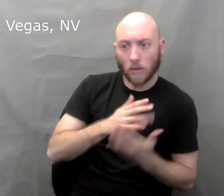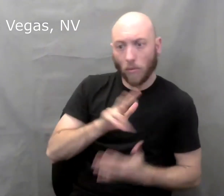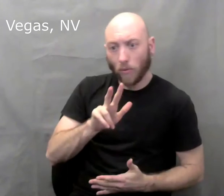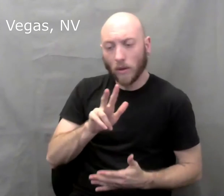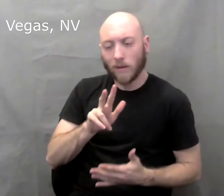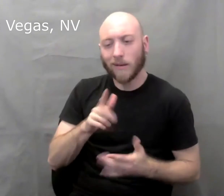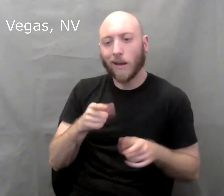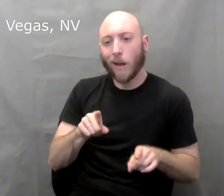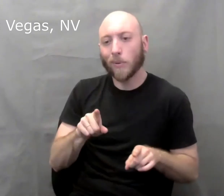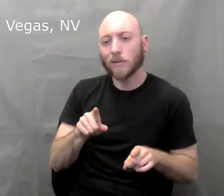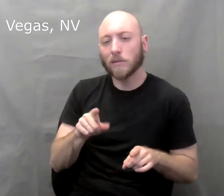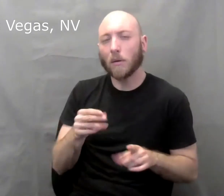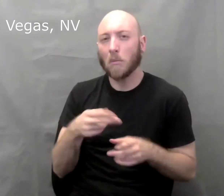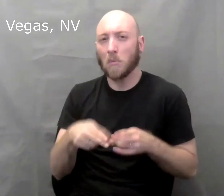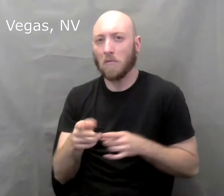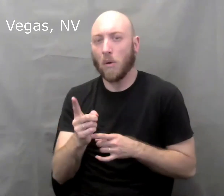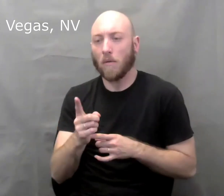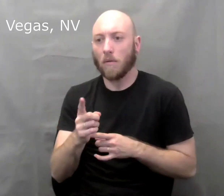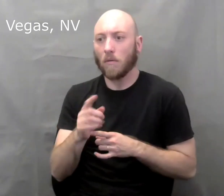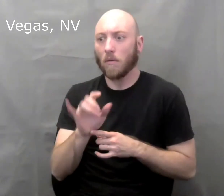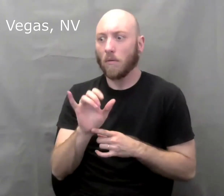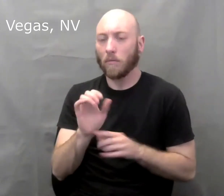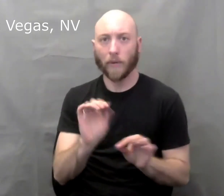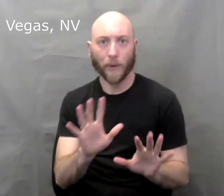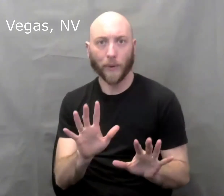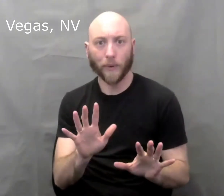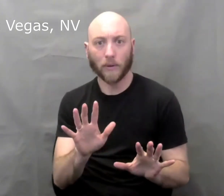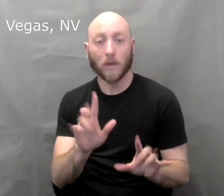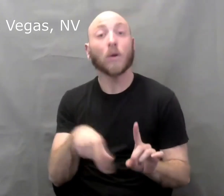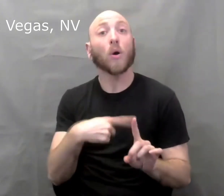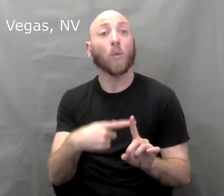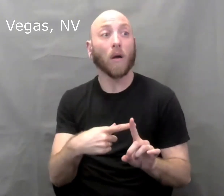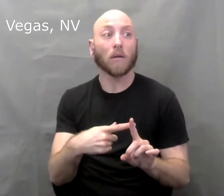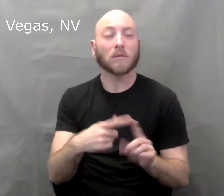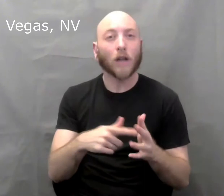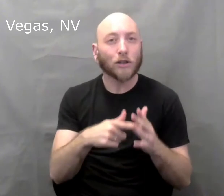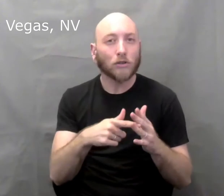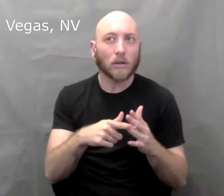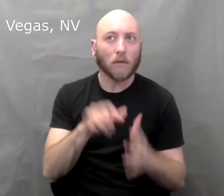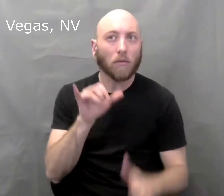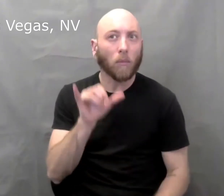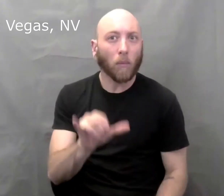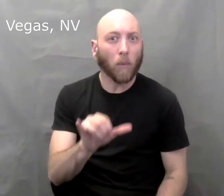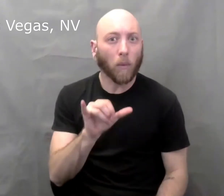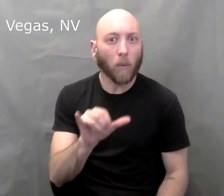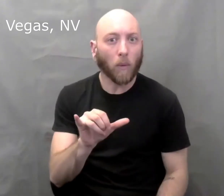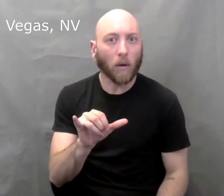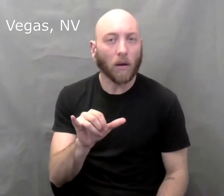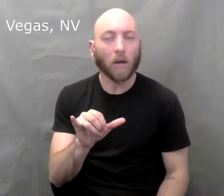and all those kinds of things, once I reached that point, I was just totally hooked. And I was like, all right, God